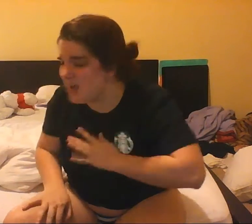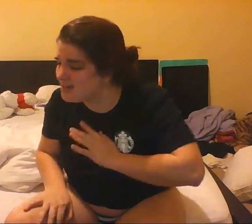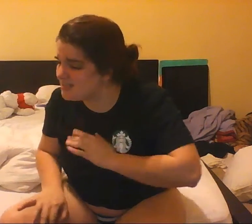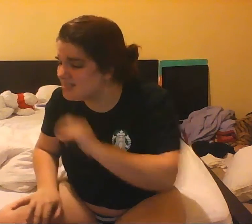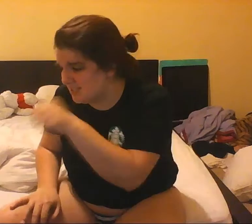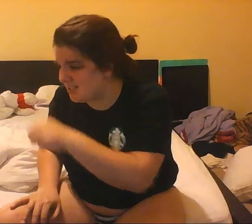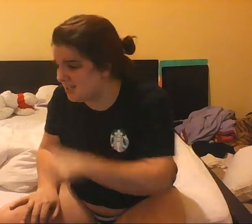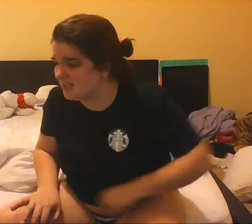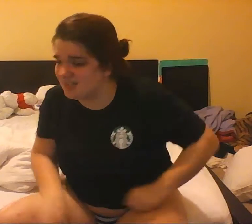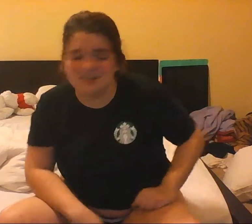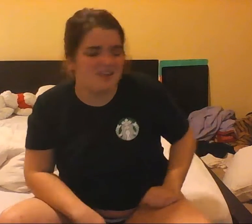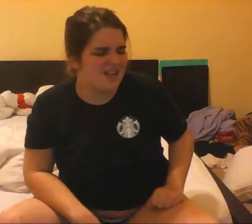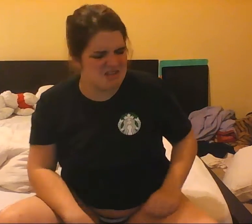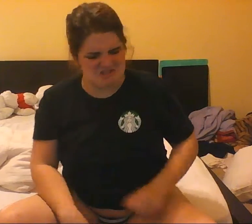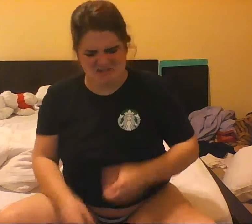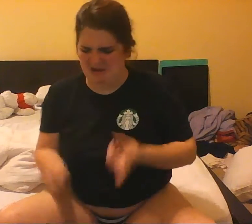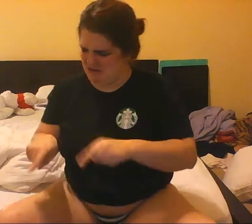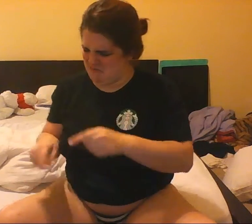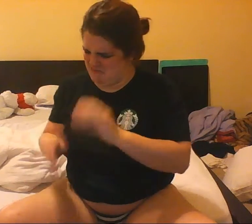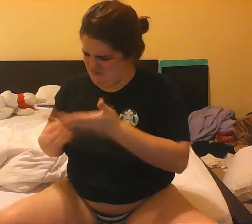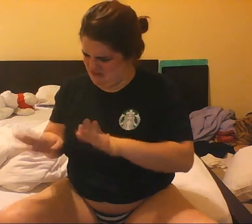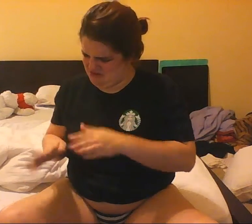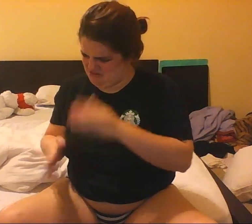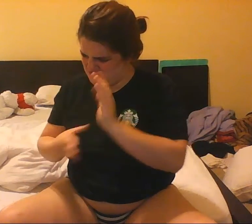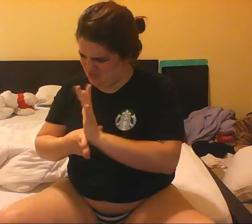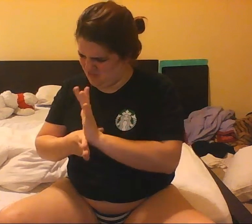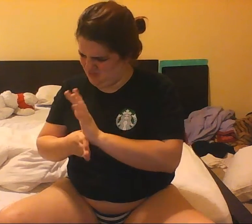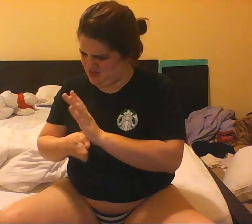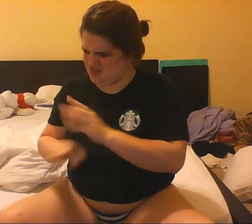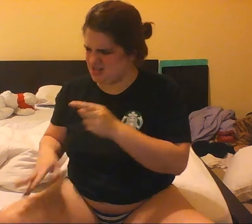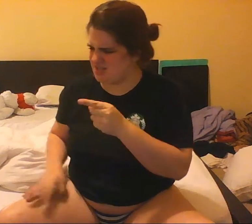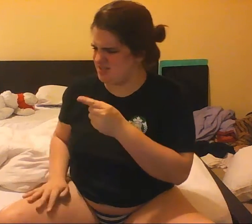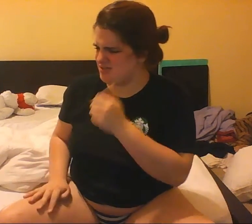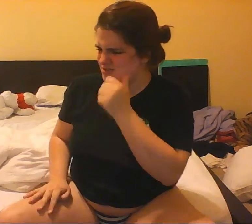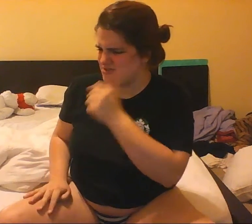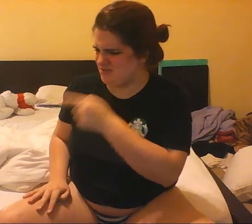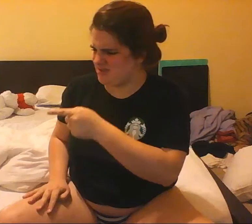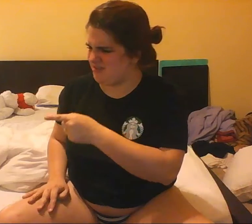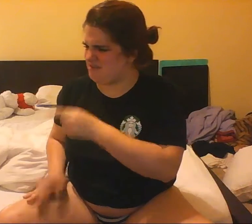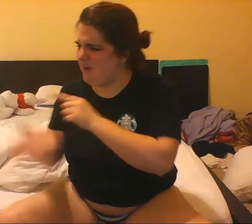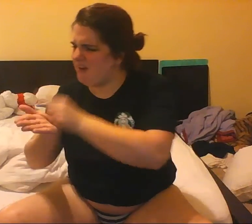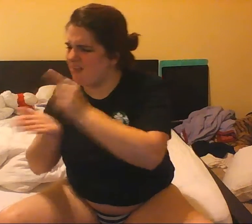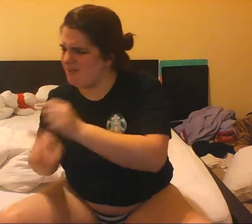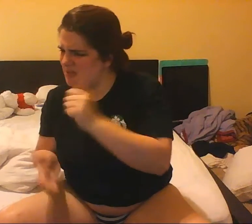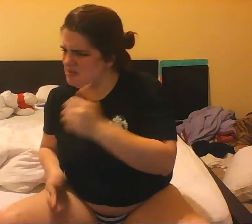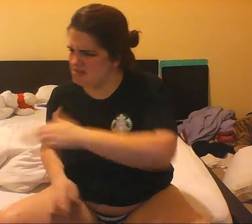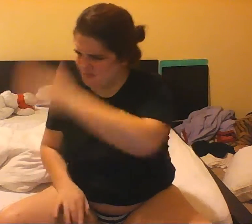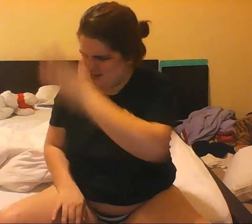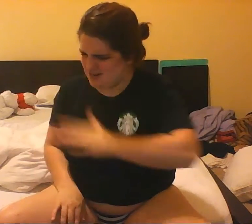But I knew that, and I haven't seen it. And this movie also came out, like, that's true. What's 25 years ago, right? If you haven't seen There's Something About Mary, you're